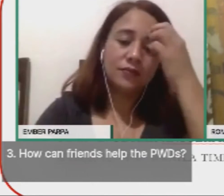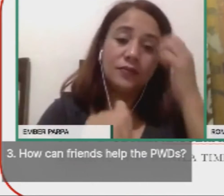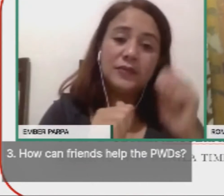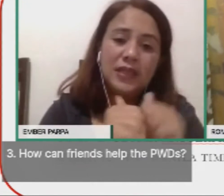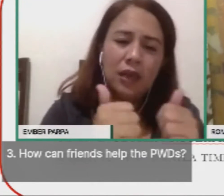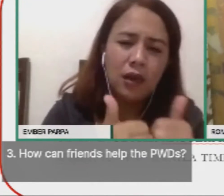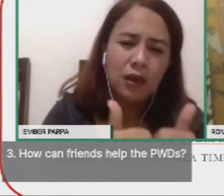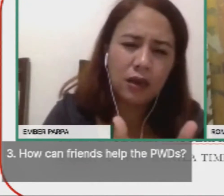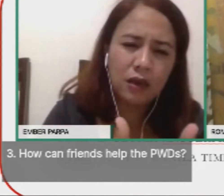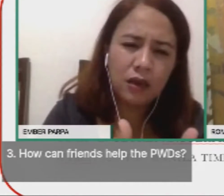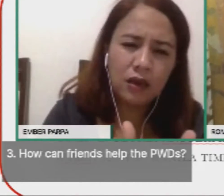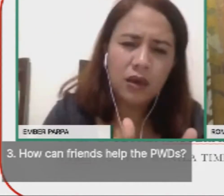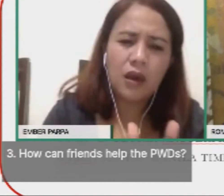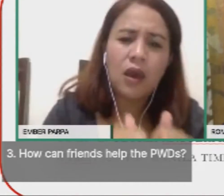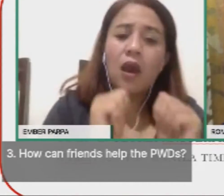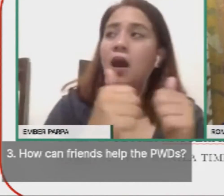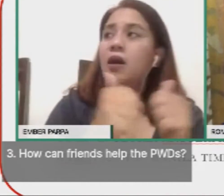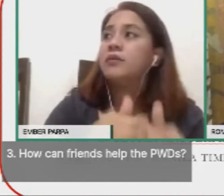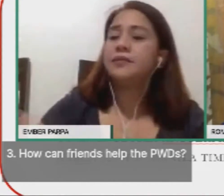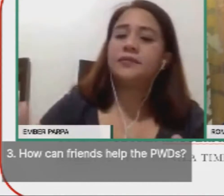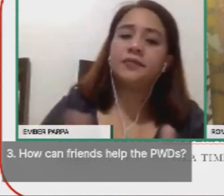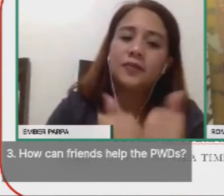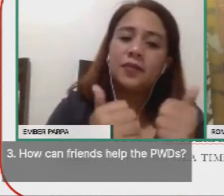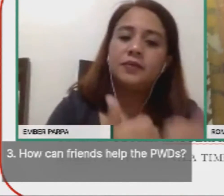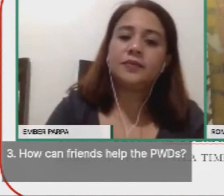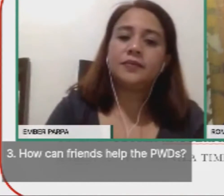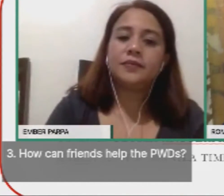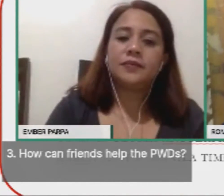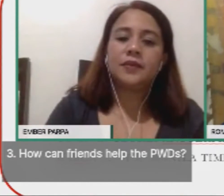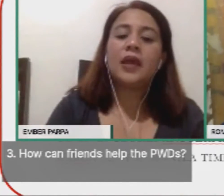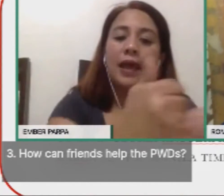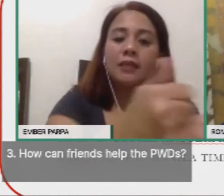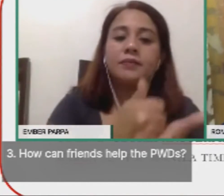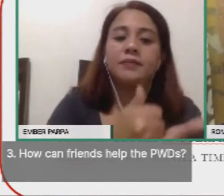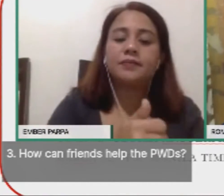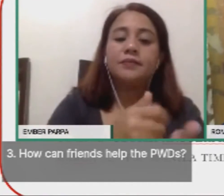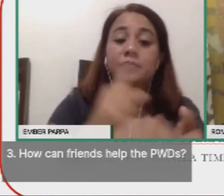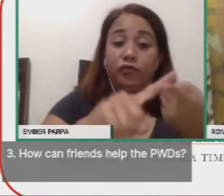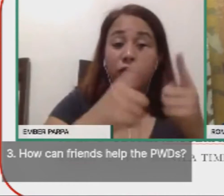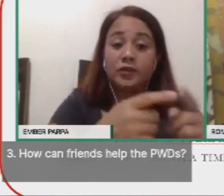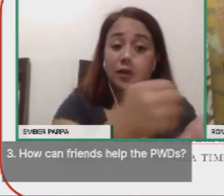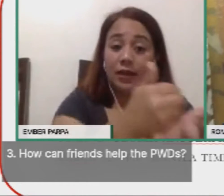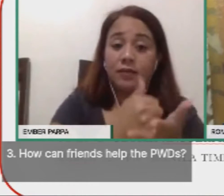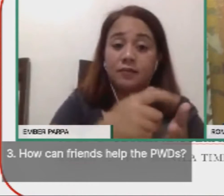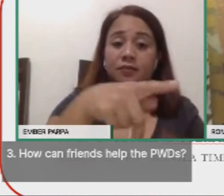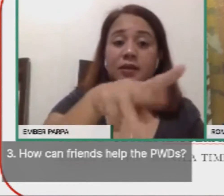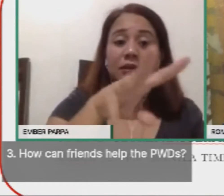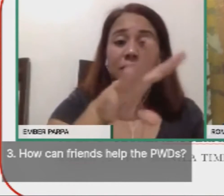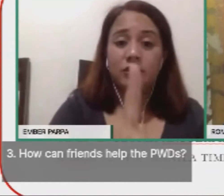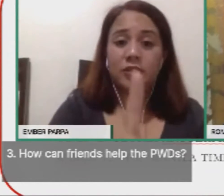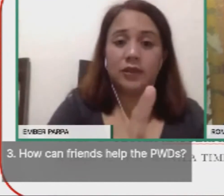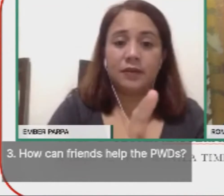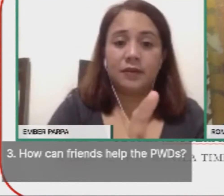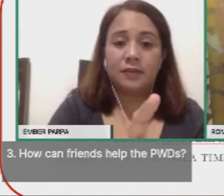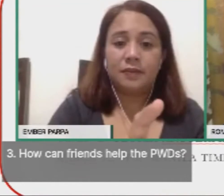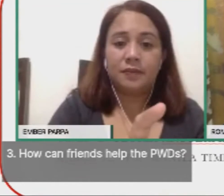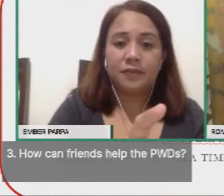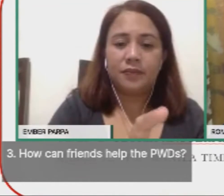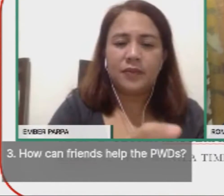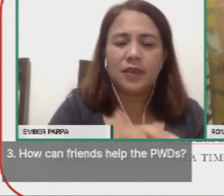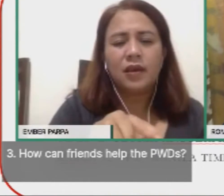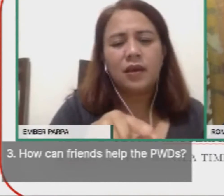friends help the PWD? Okay? So how can friends? I thought of